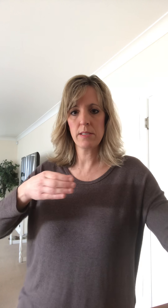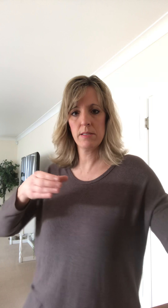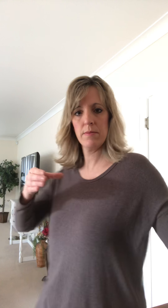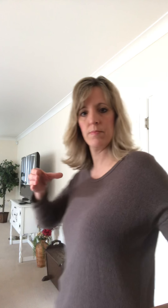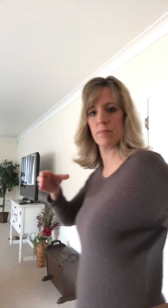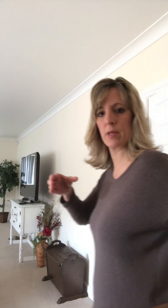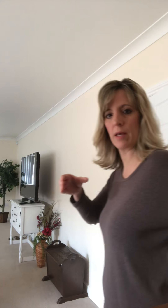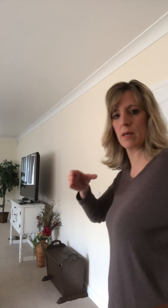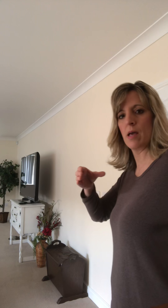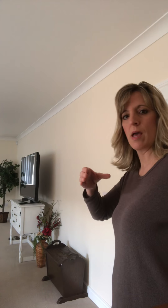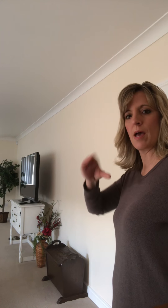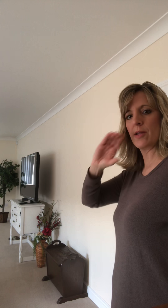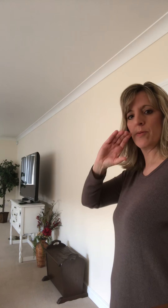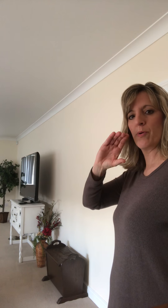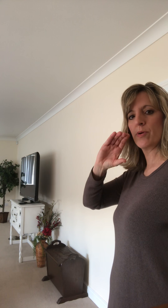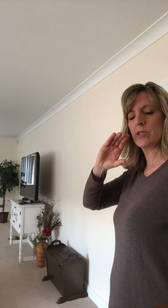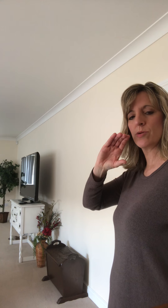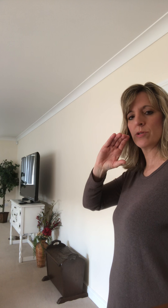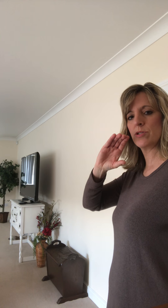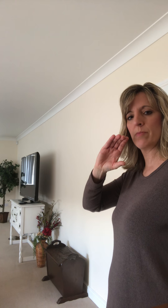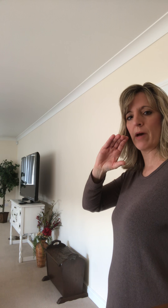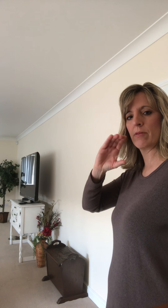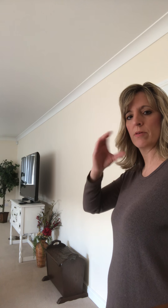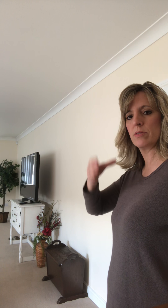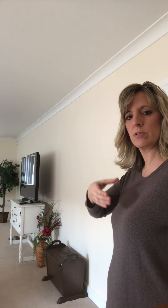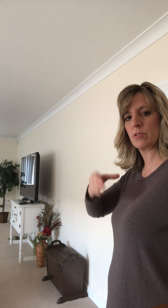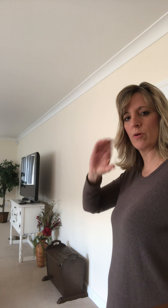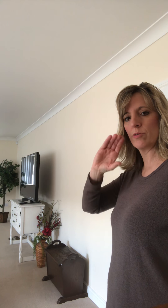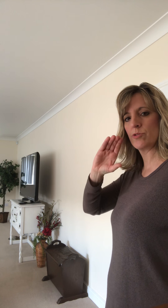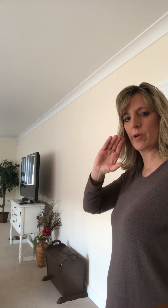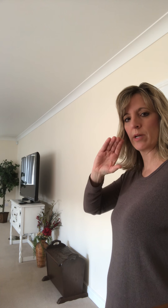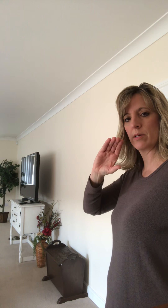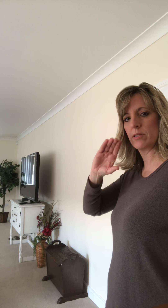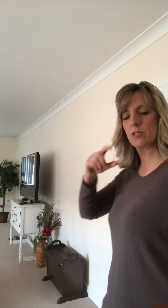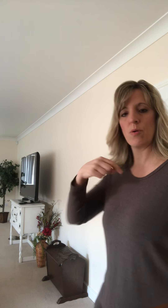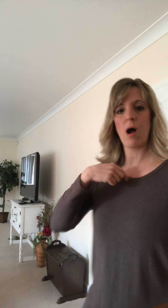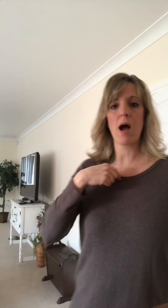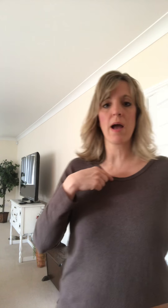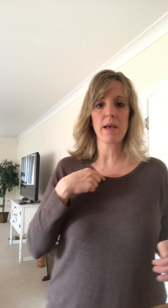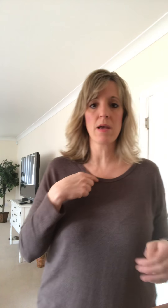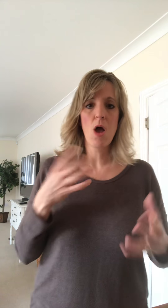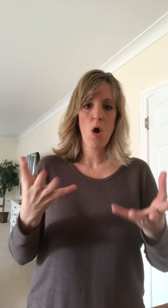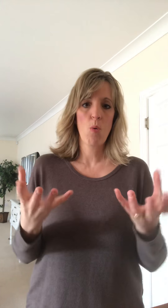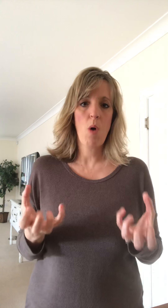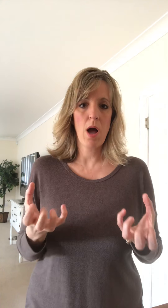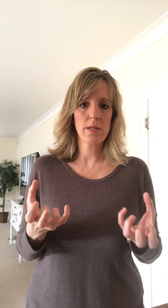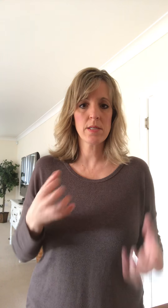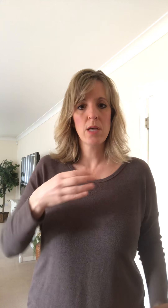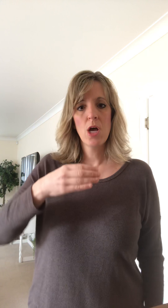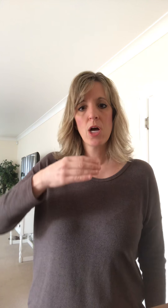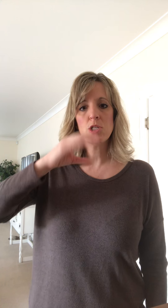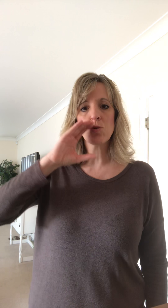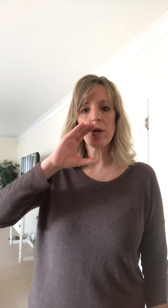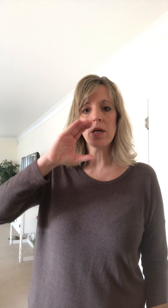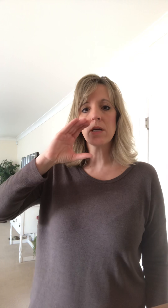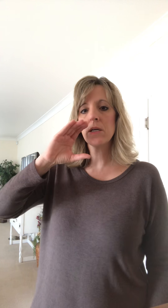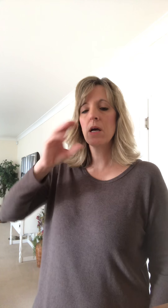this, okay, and you pour it towards your mouth. So drink. So I want a drink